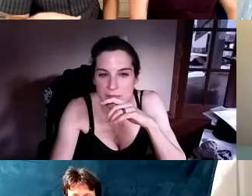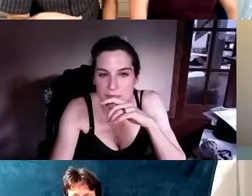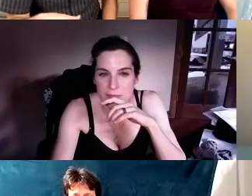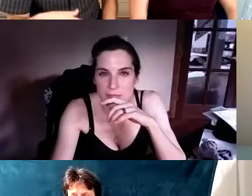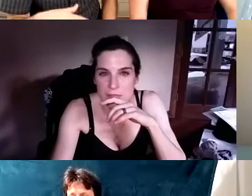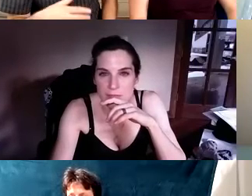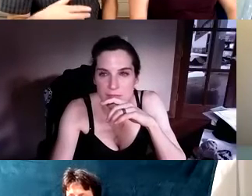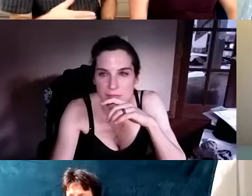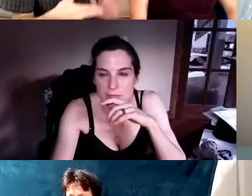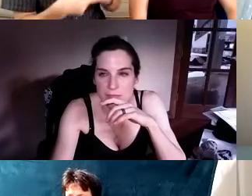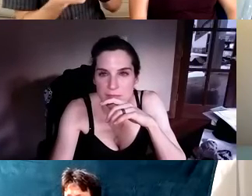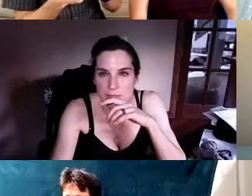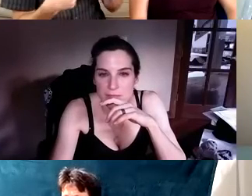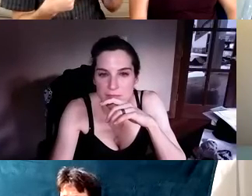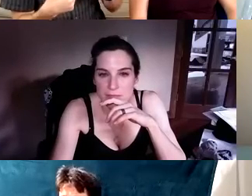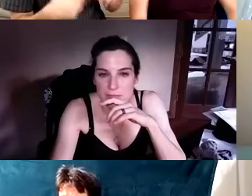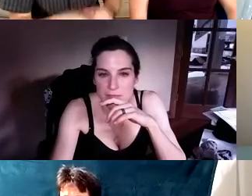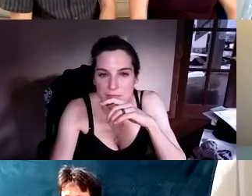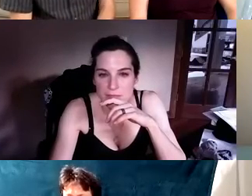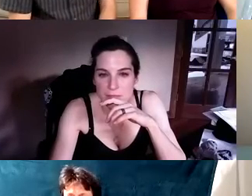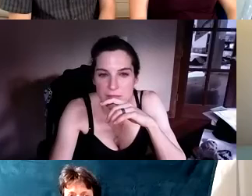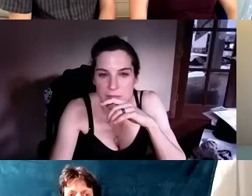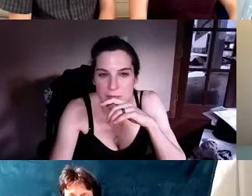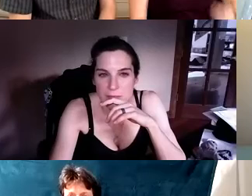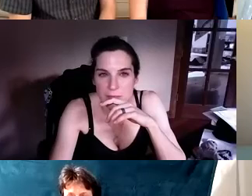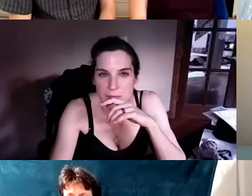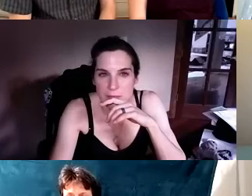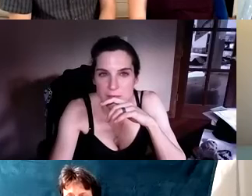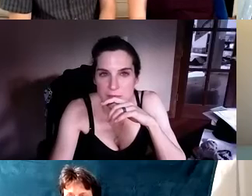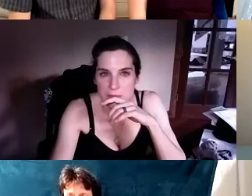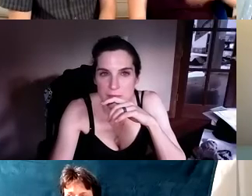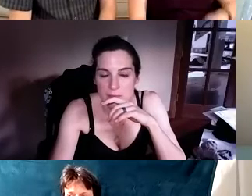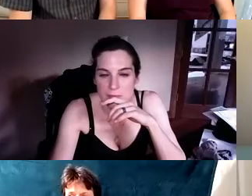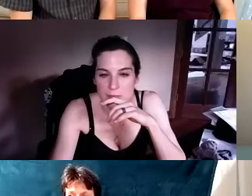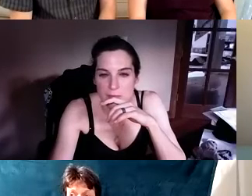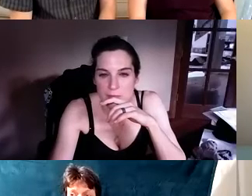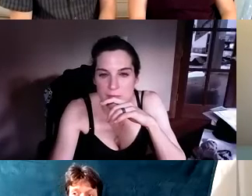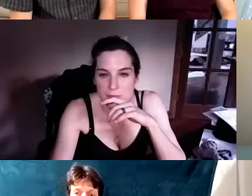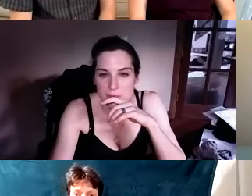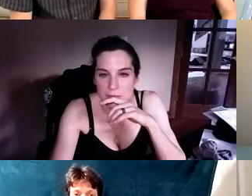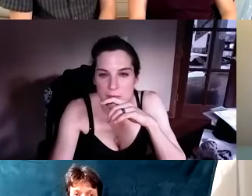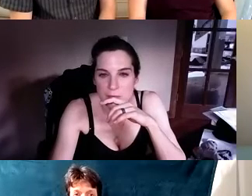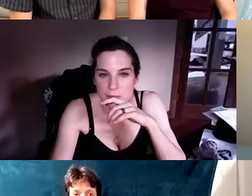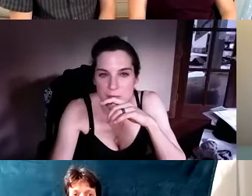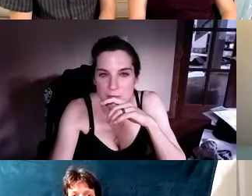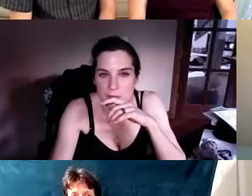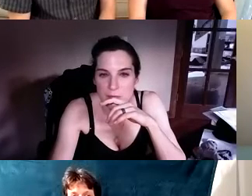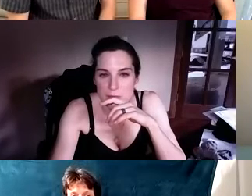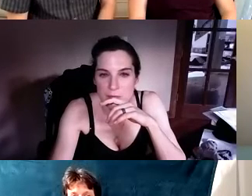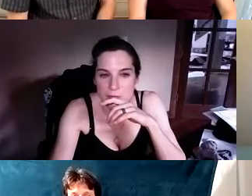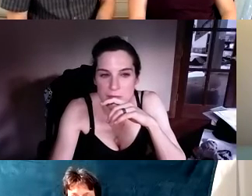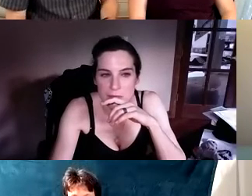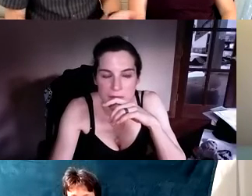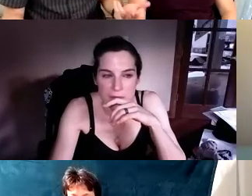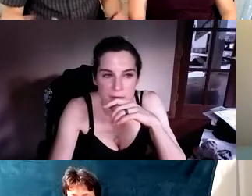this. Right. So Typically you would don't know label whatever that classifier is. You don't always have to, but it's proper to do